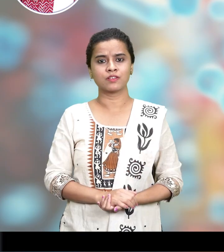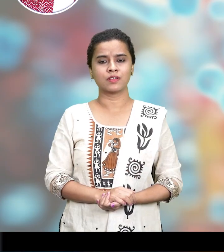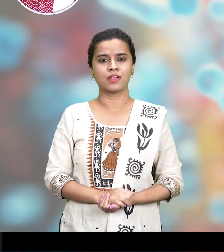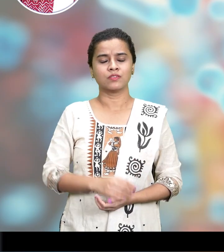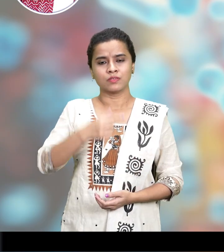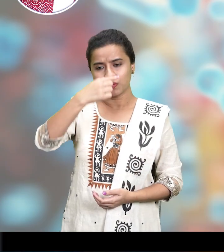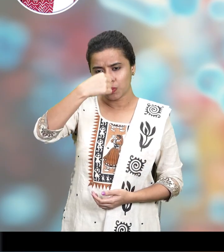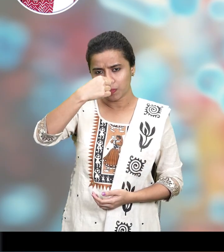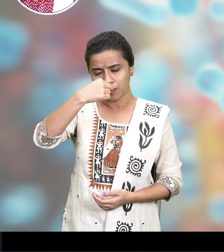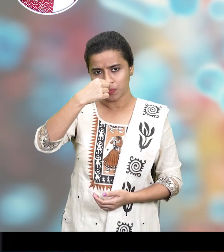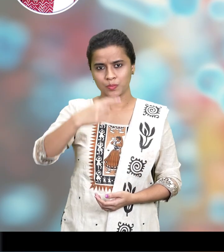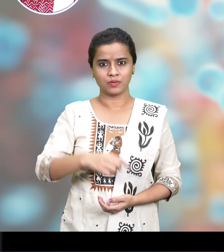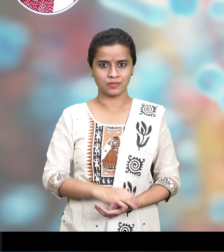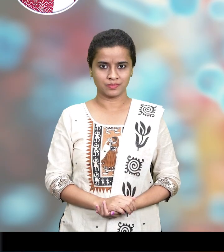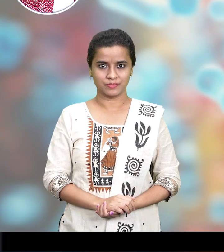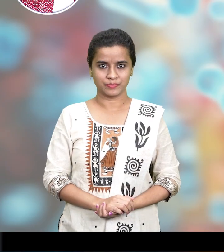cold,